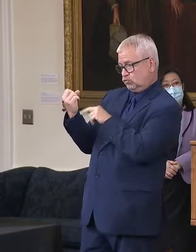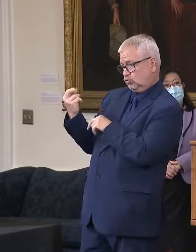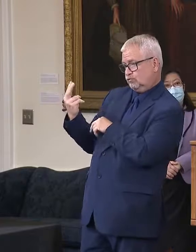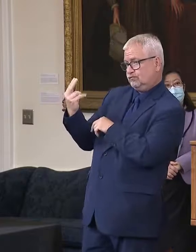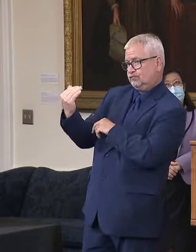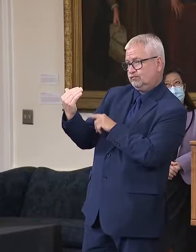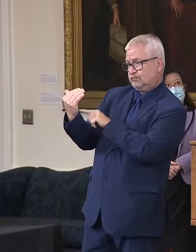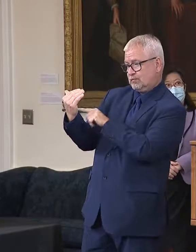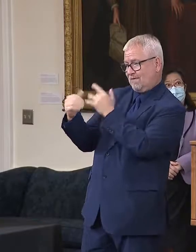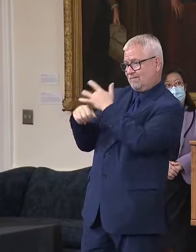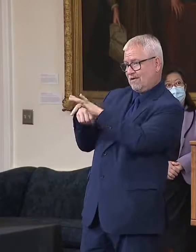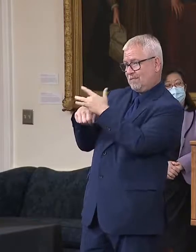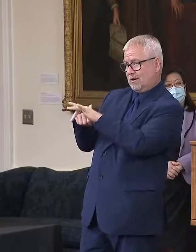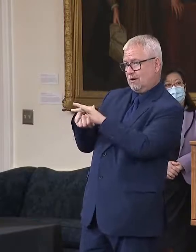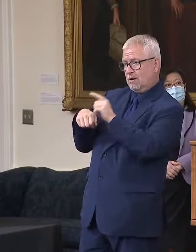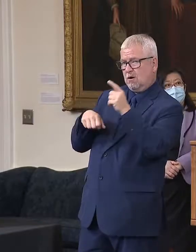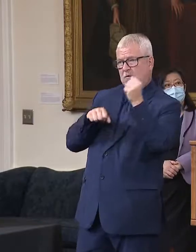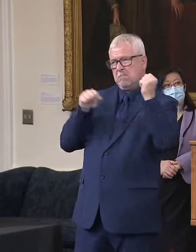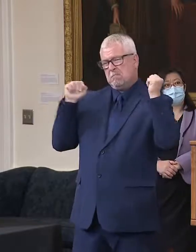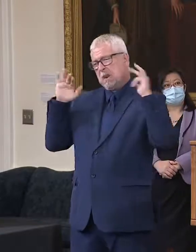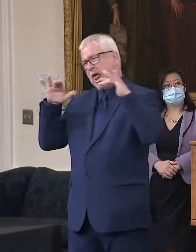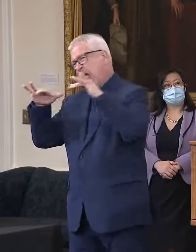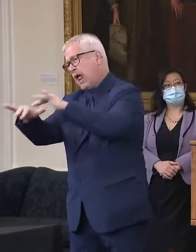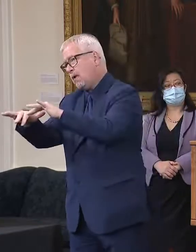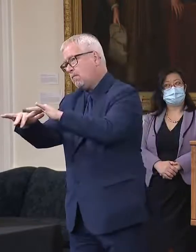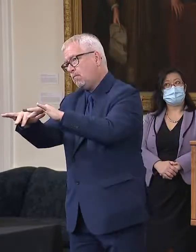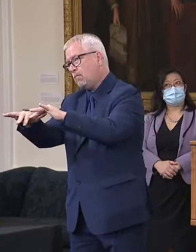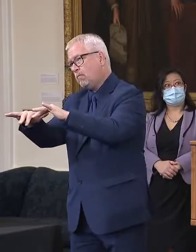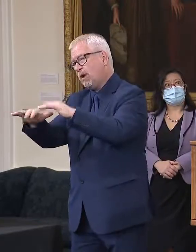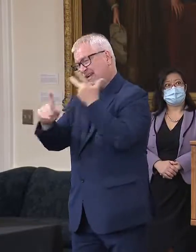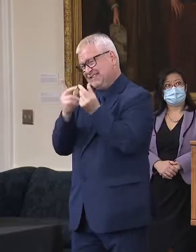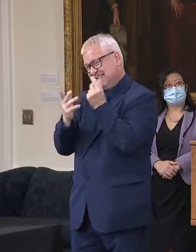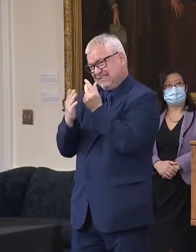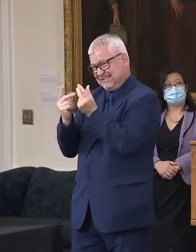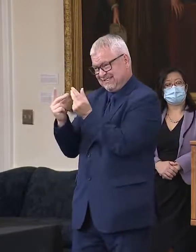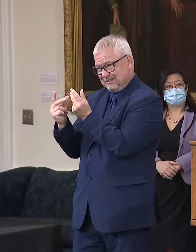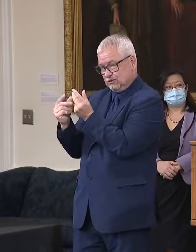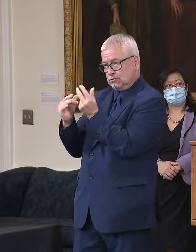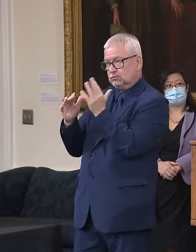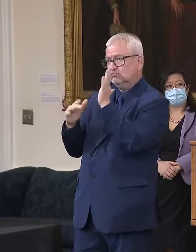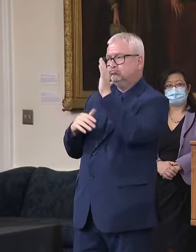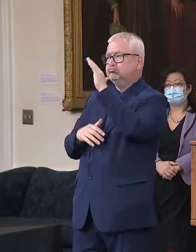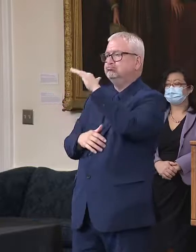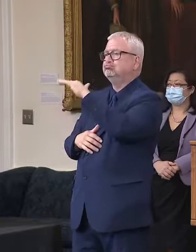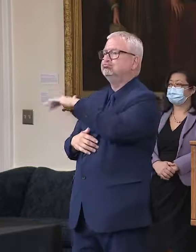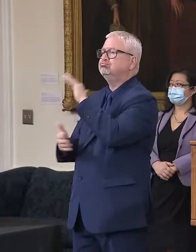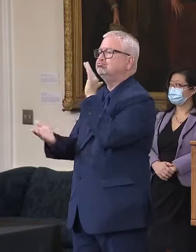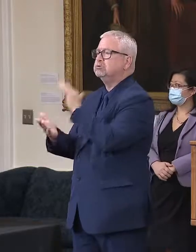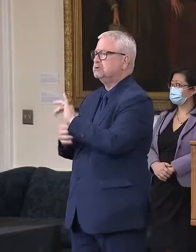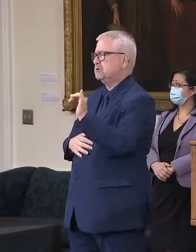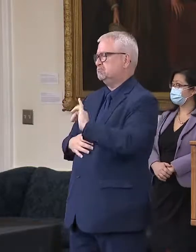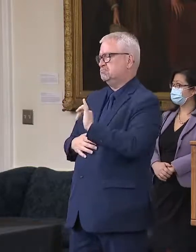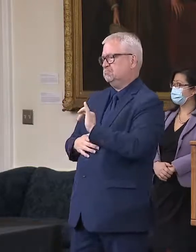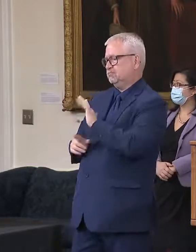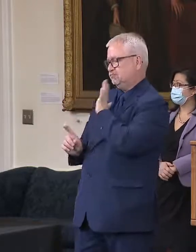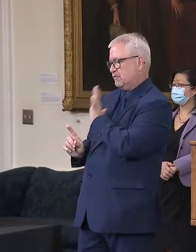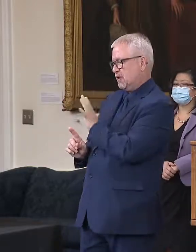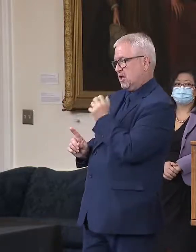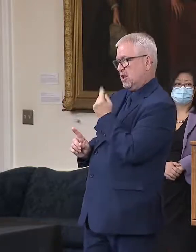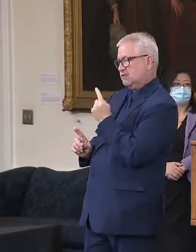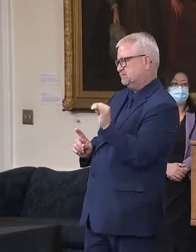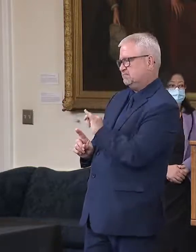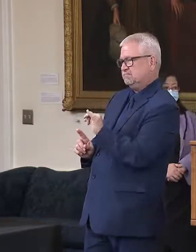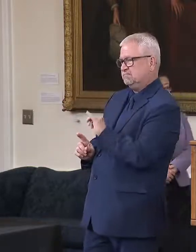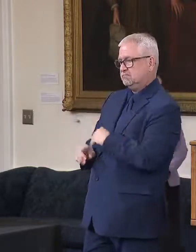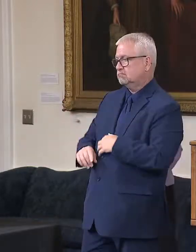numbers suggest that 180,000 will serve us well to get off to a very fast start. Last question? Governor, quick question, please.